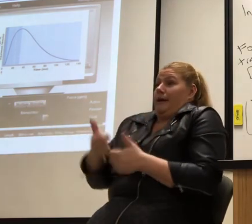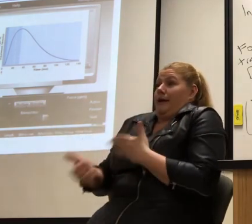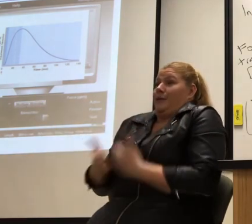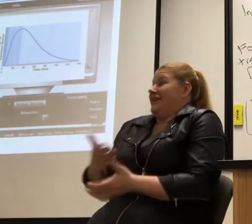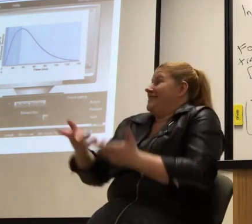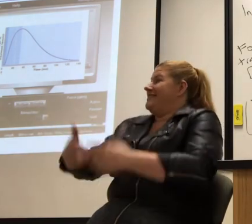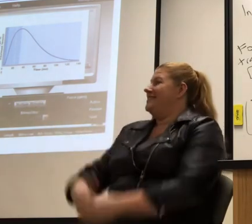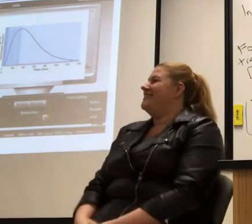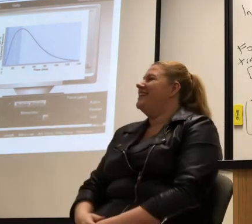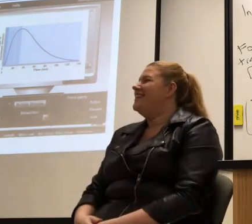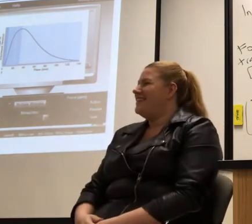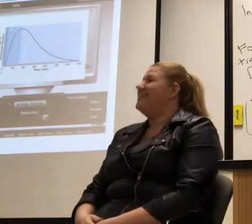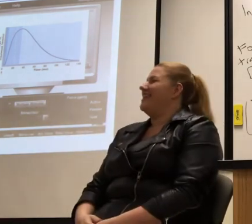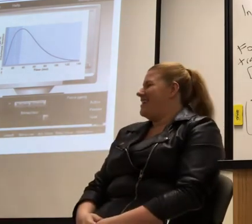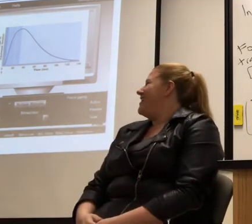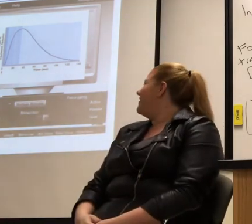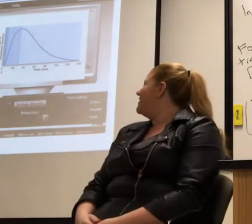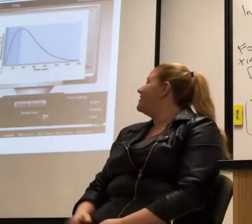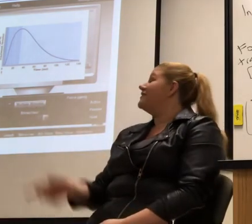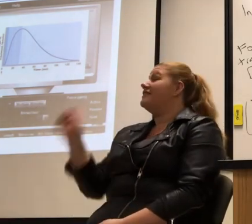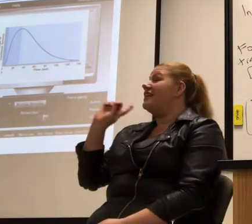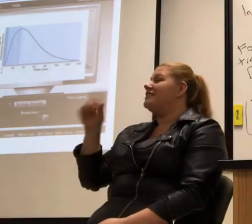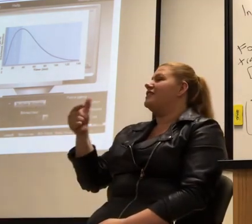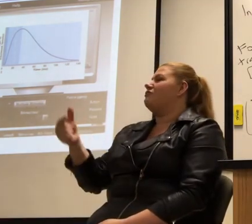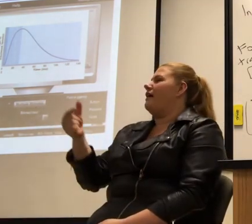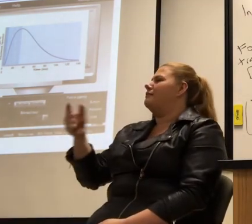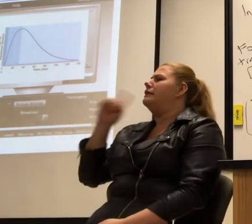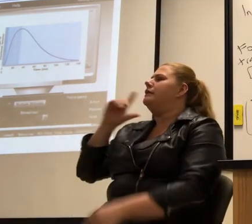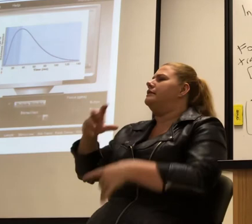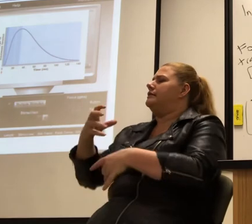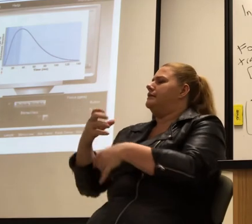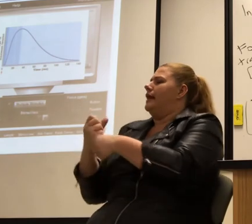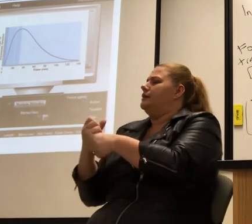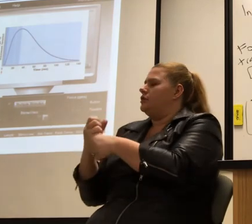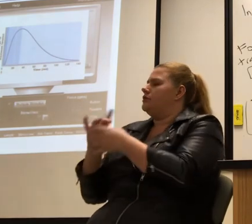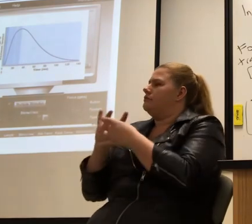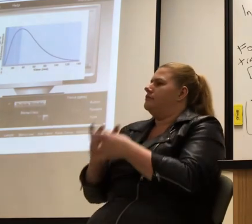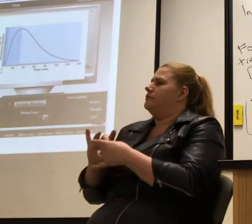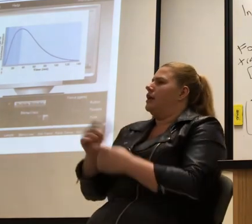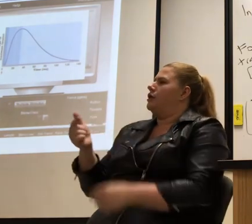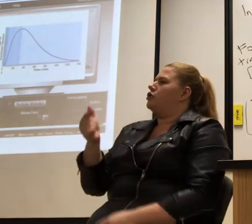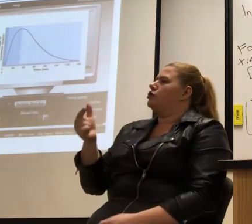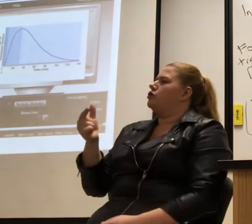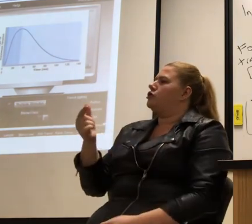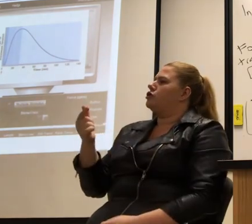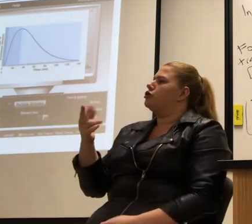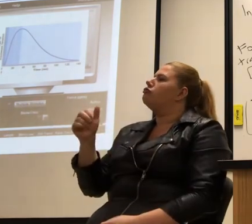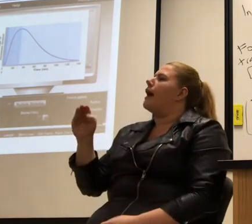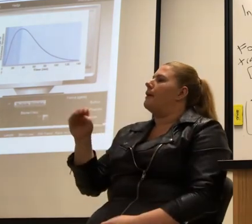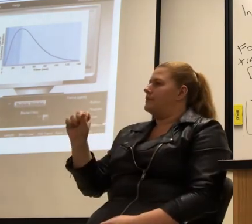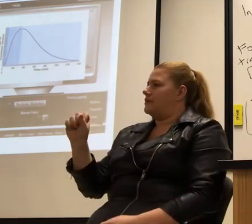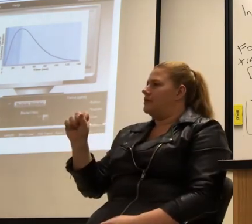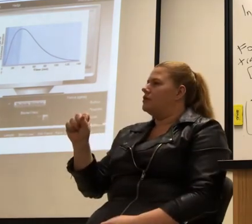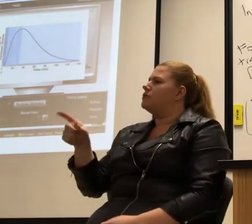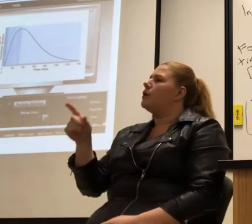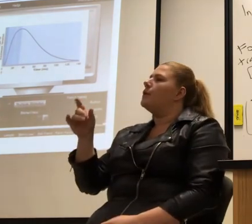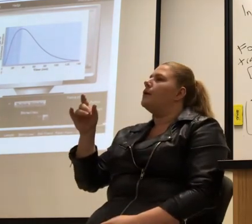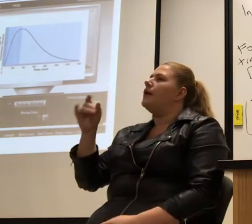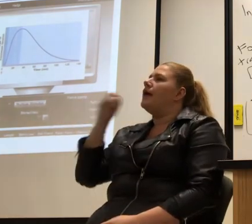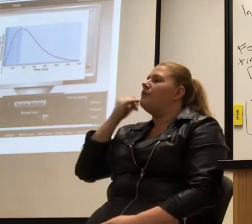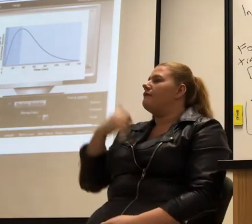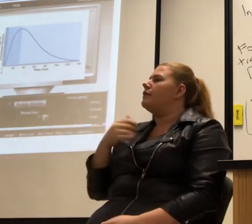Grams. So this is grams, like tension in grams, okay? So what that means is, like, let's say you had a little fish